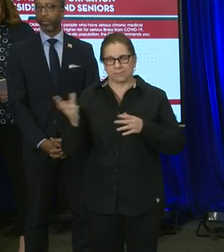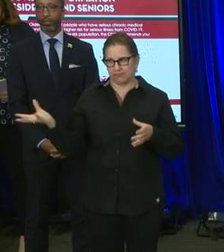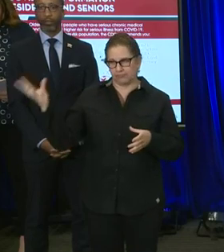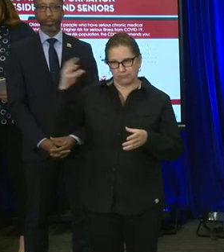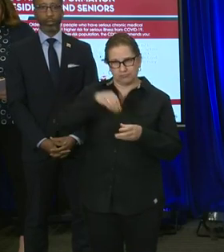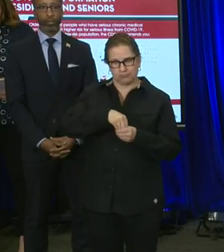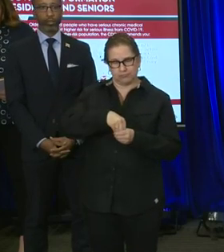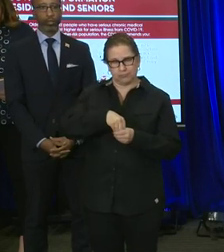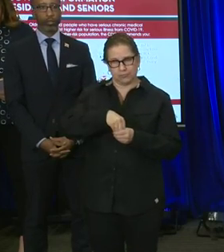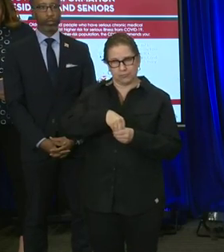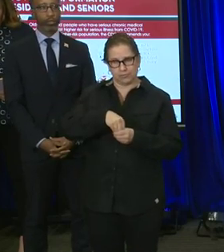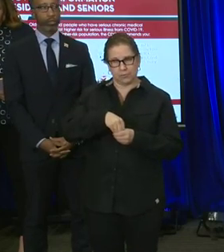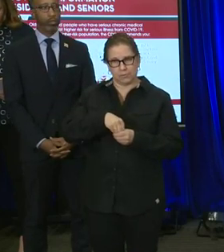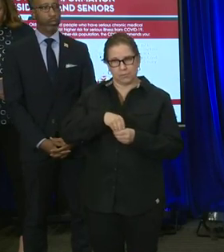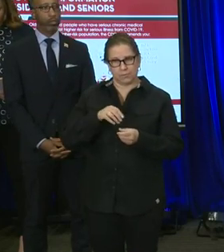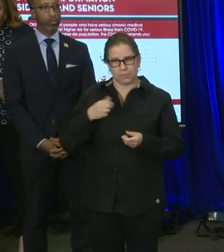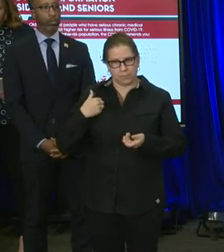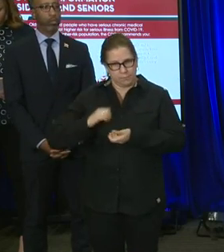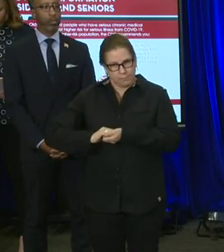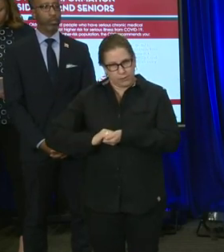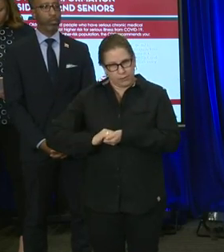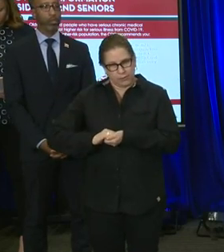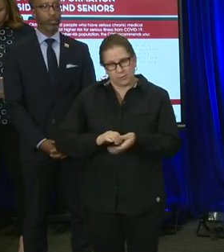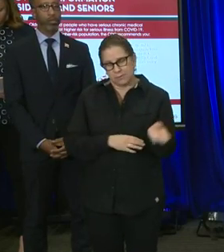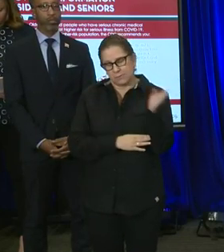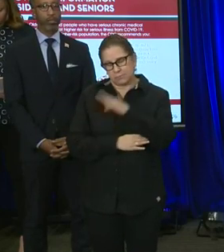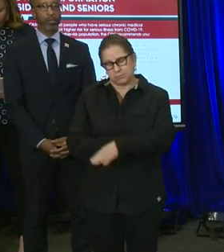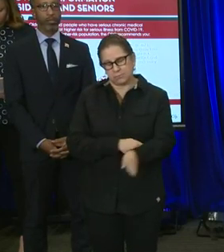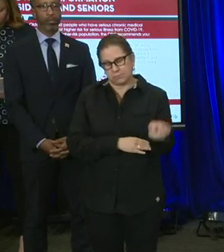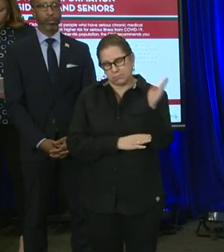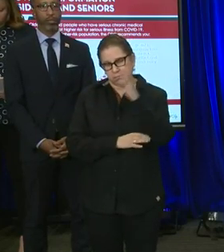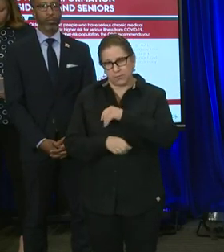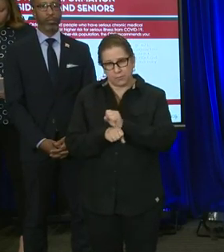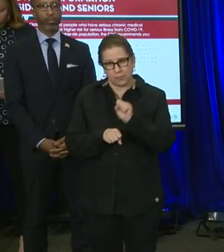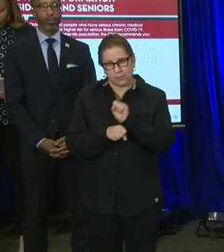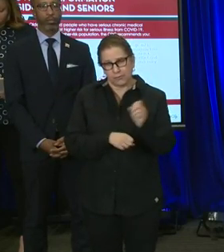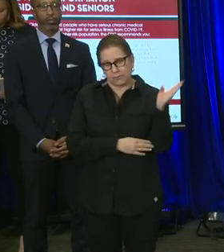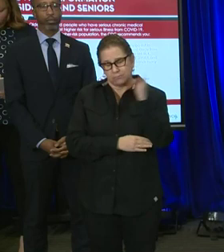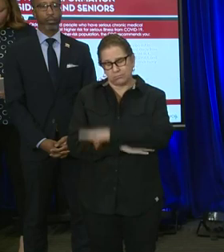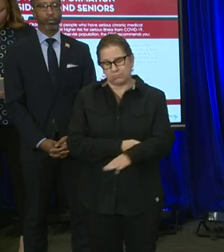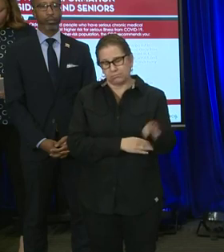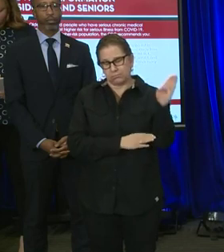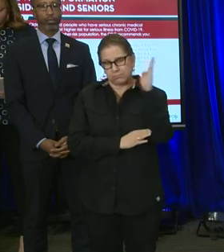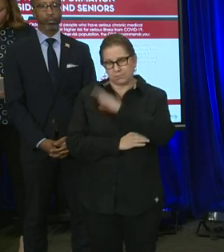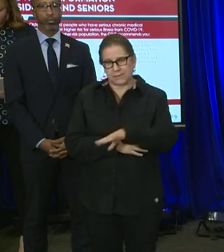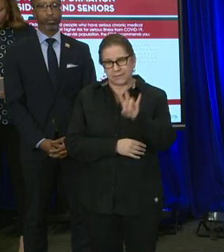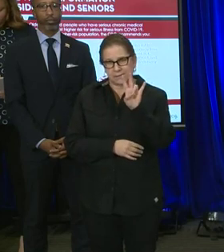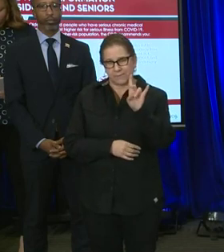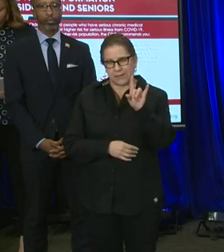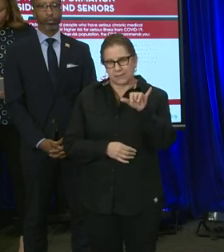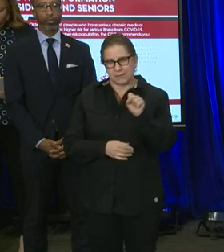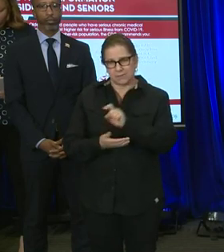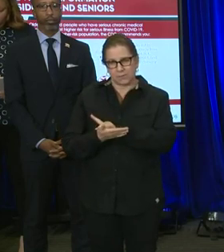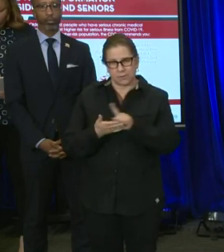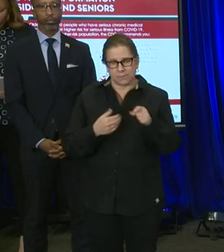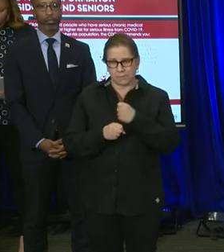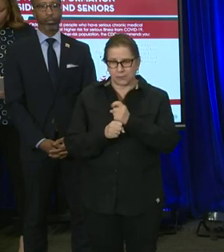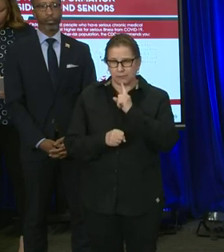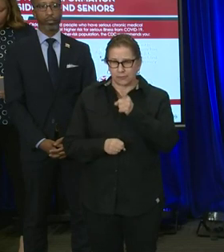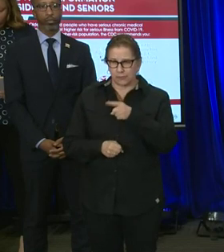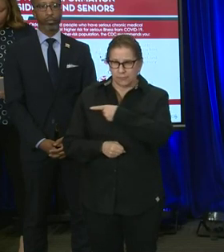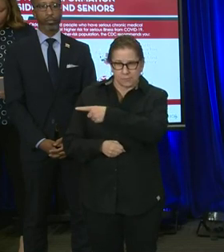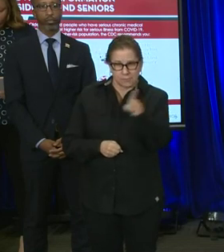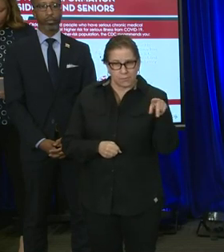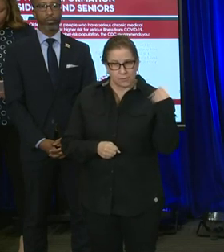are working 7 days a week, around the clock, to ensure that you, our residents, have the best information to